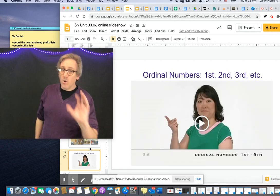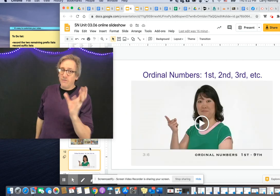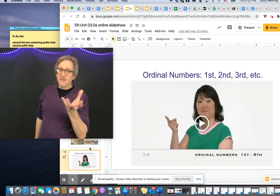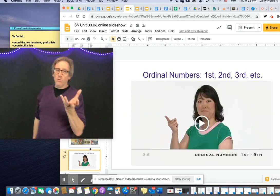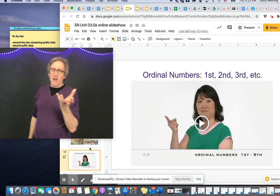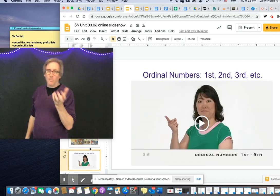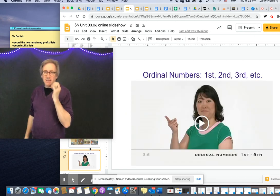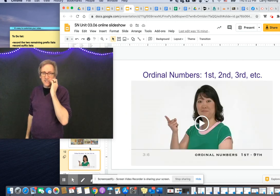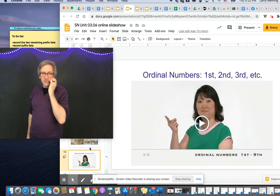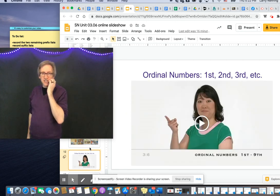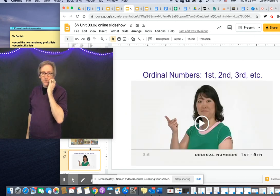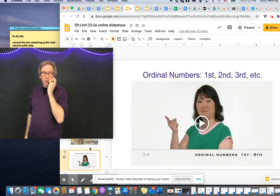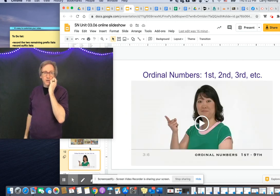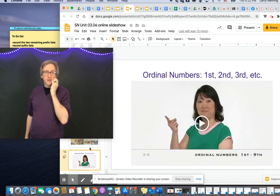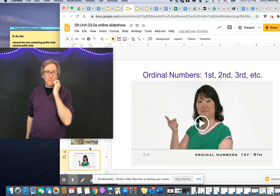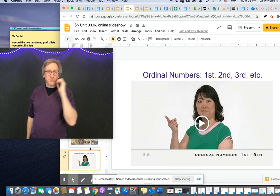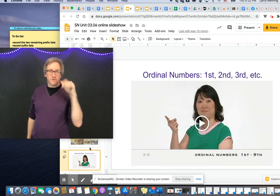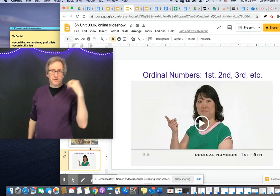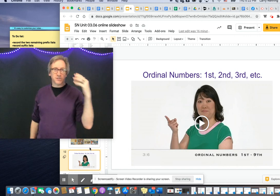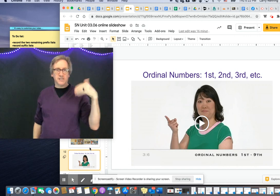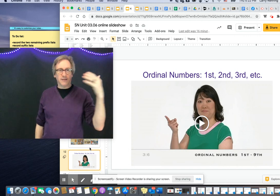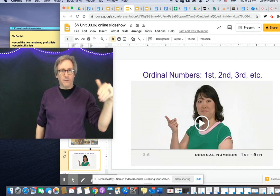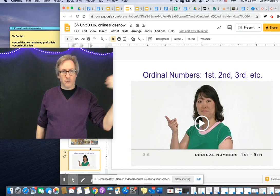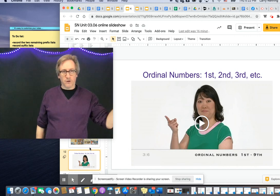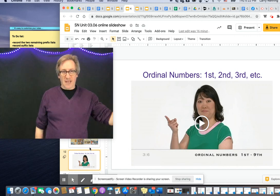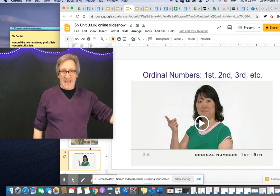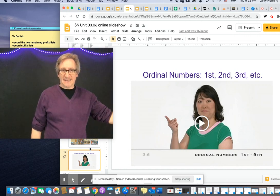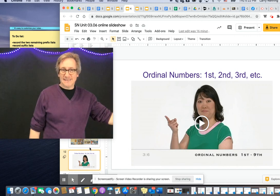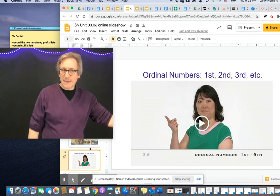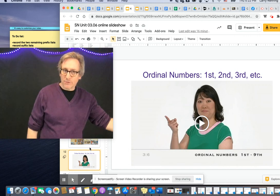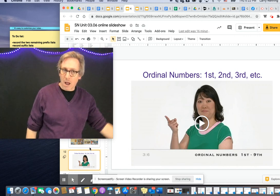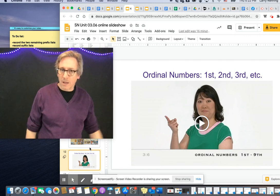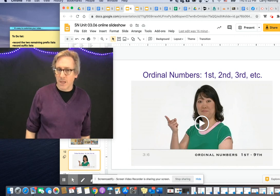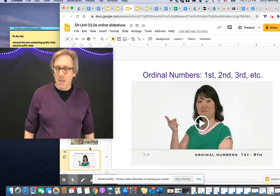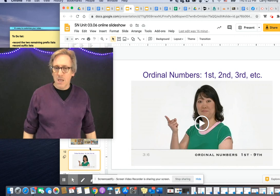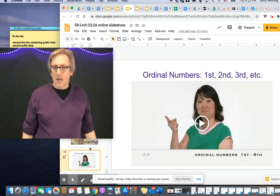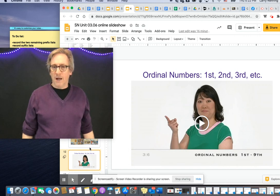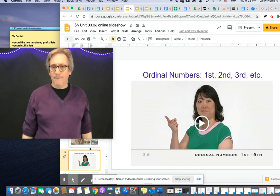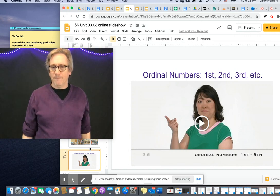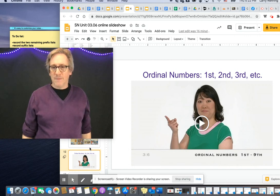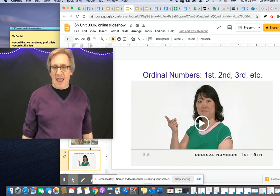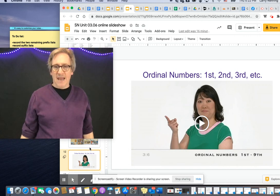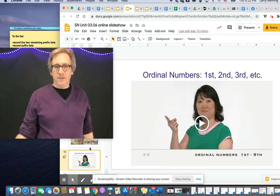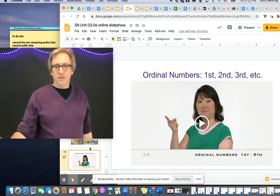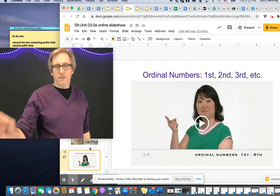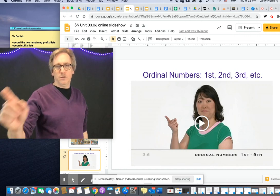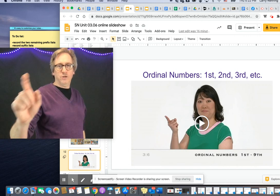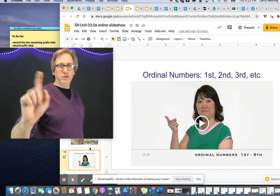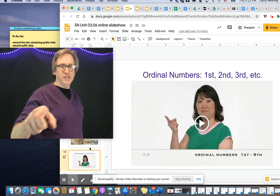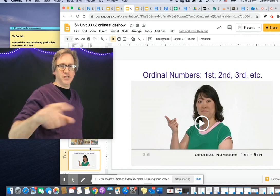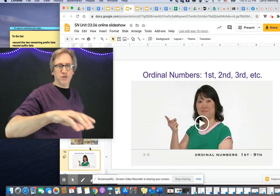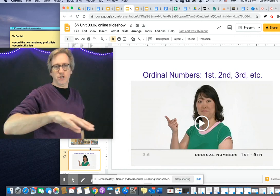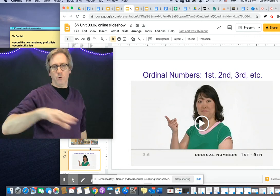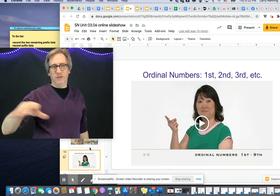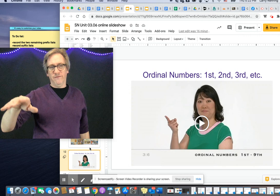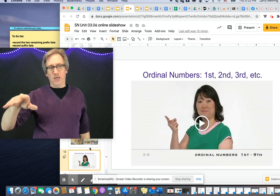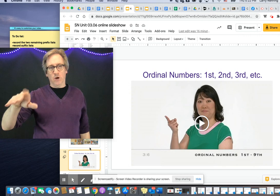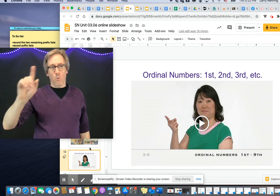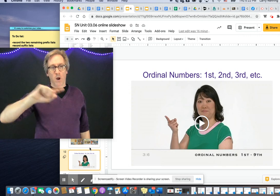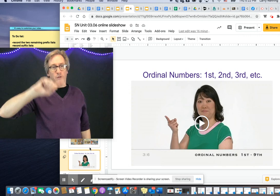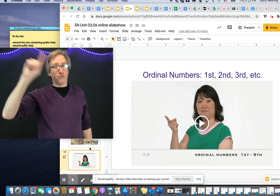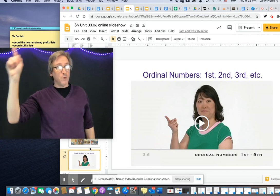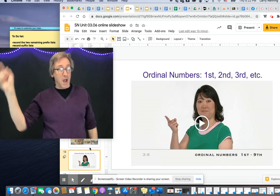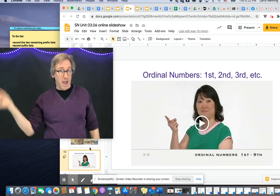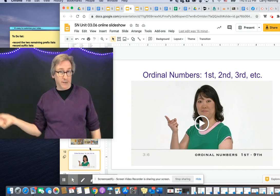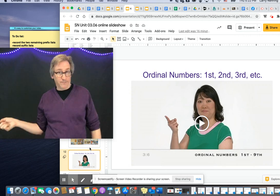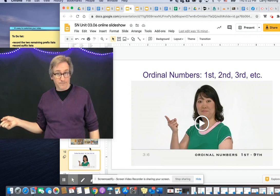So one thing that will help is these ordinal numbers, first, second, third, etc. And she's going to show in the video